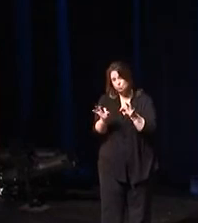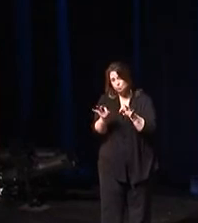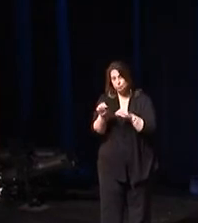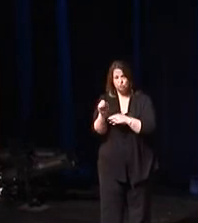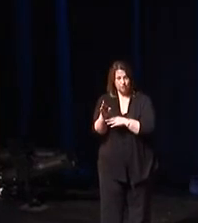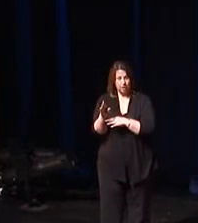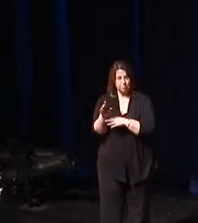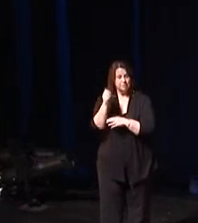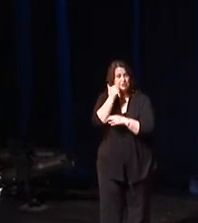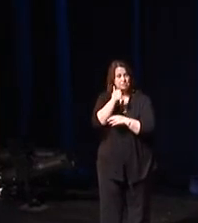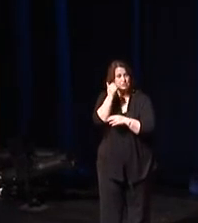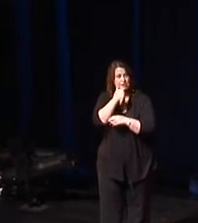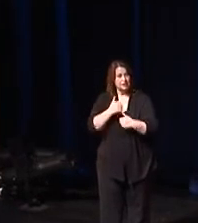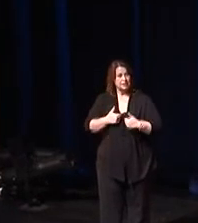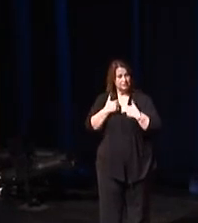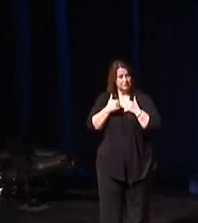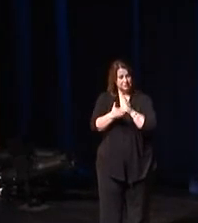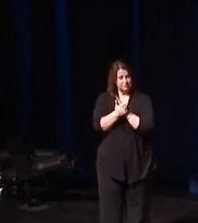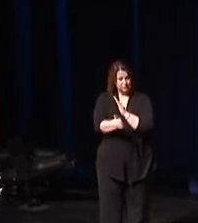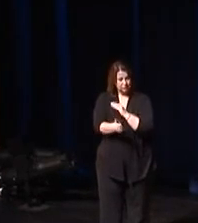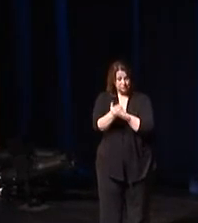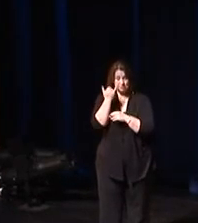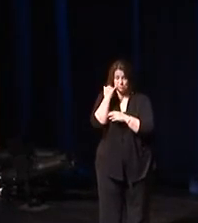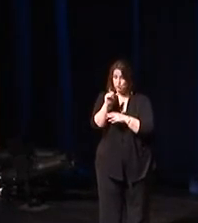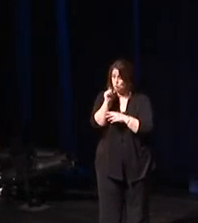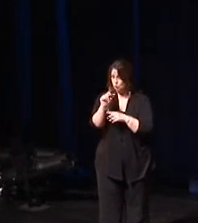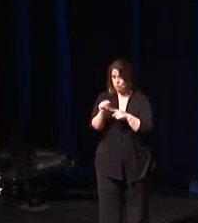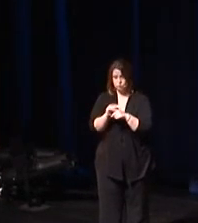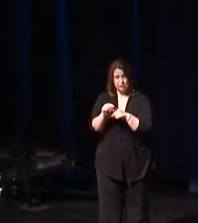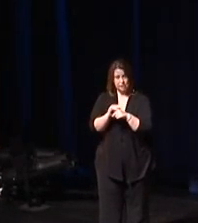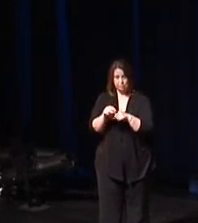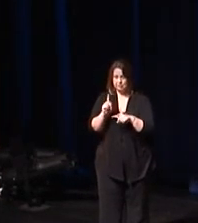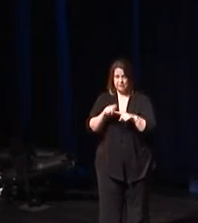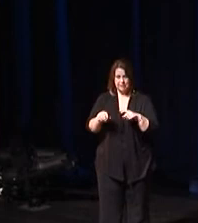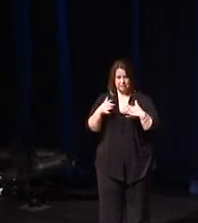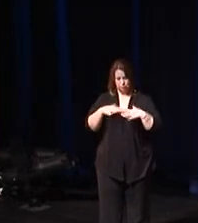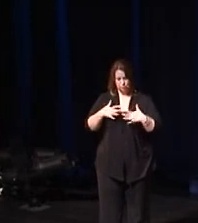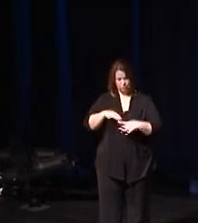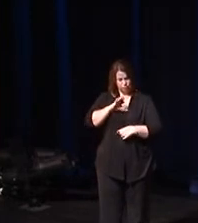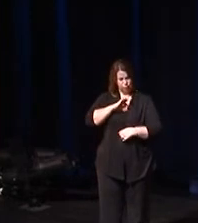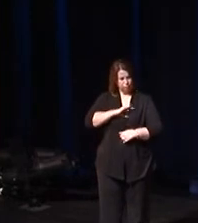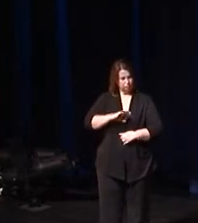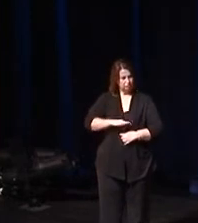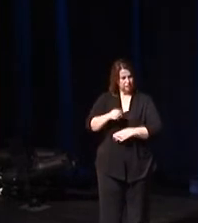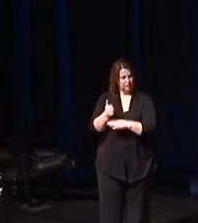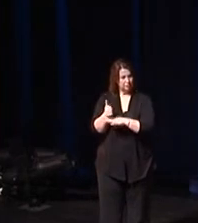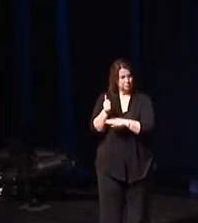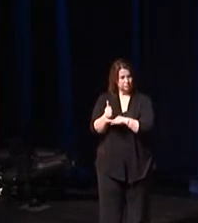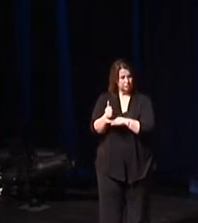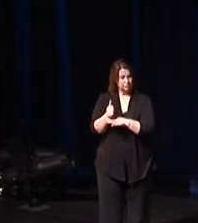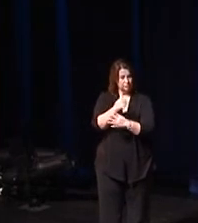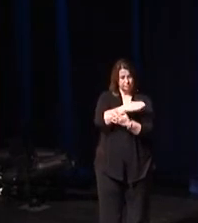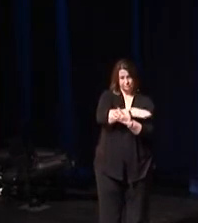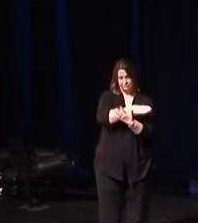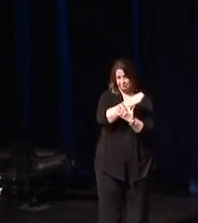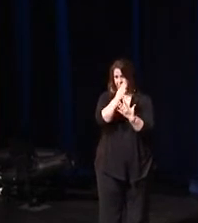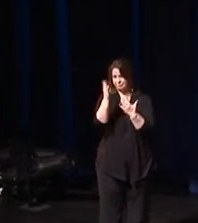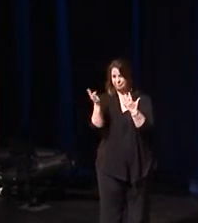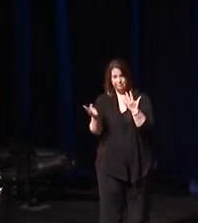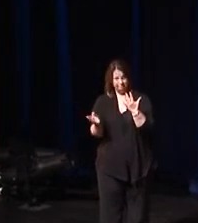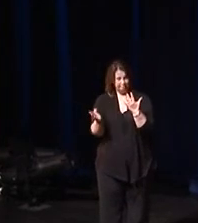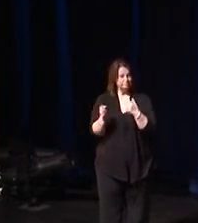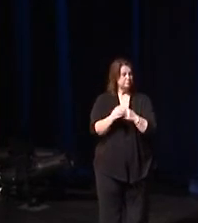They could do daily living skills. And if you don't do any training with them, they won't even be able to get dressed by themselves. Autism is a very broad